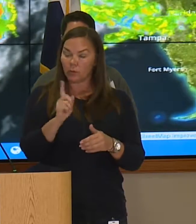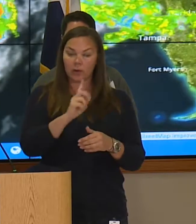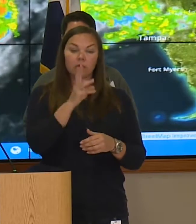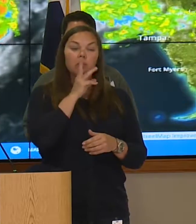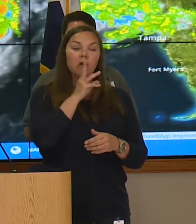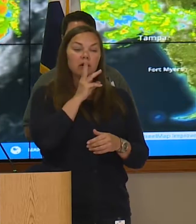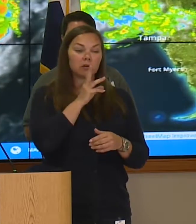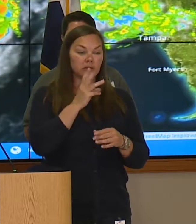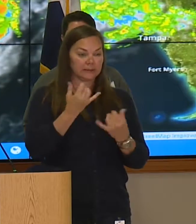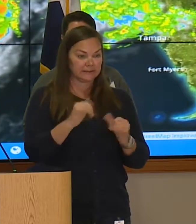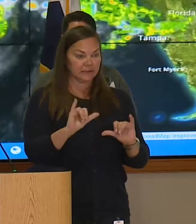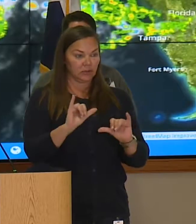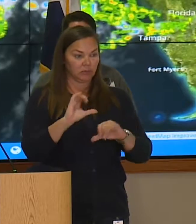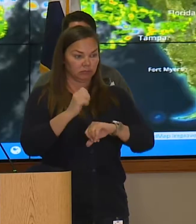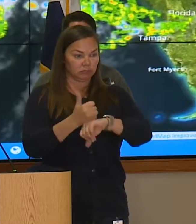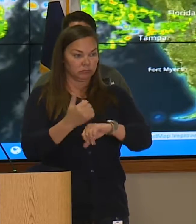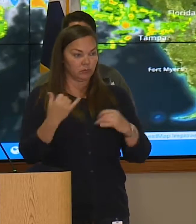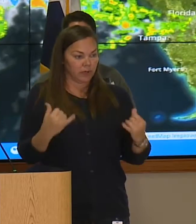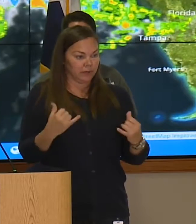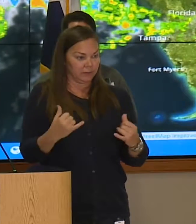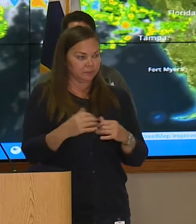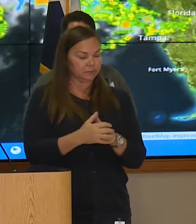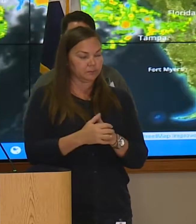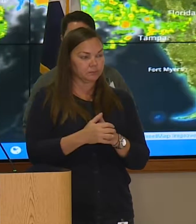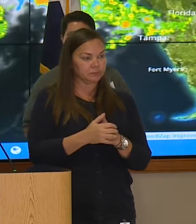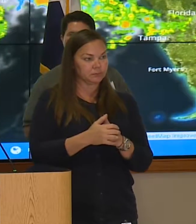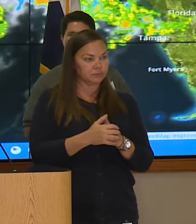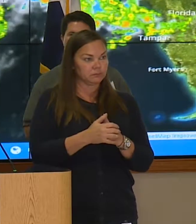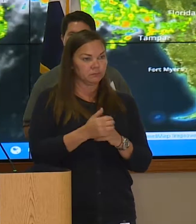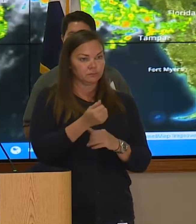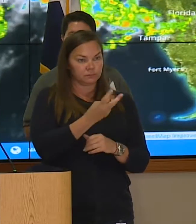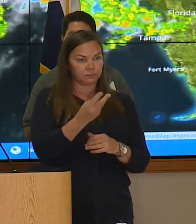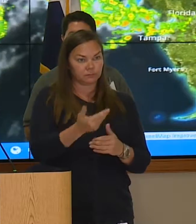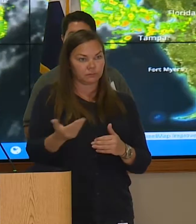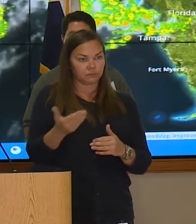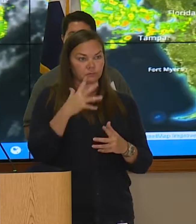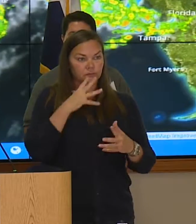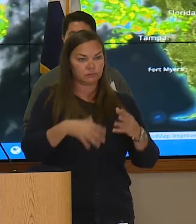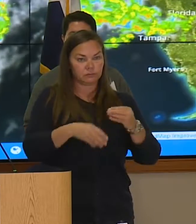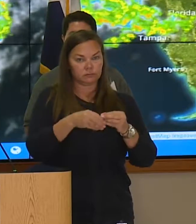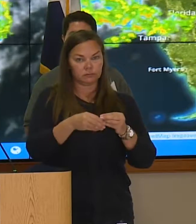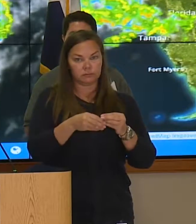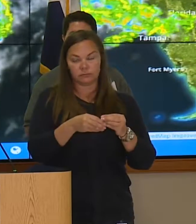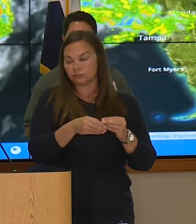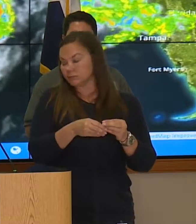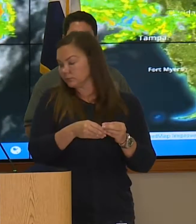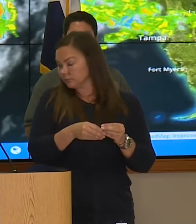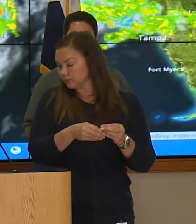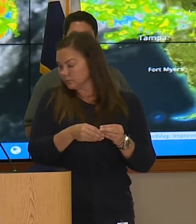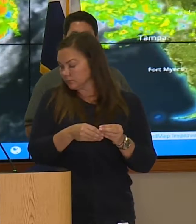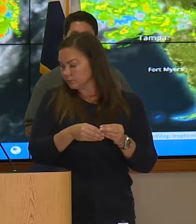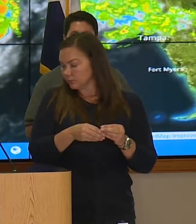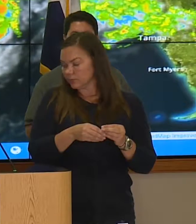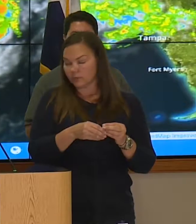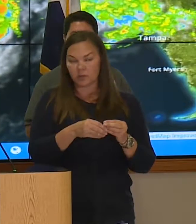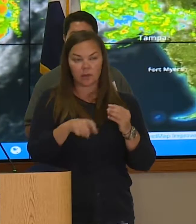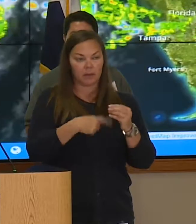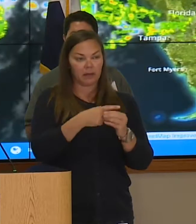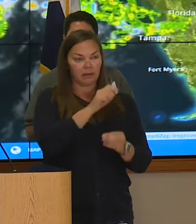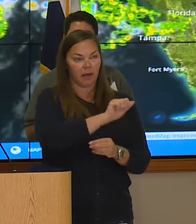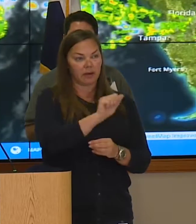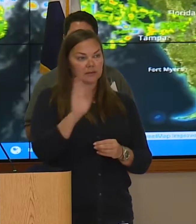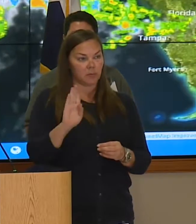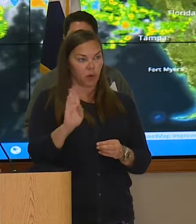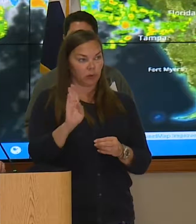the water remains at this time. I have a few points to add on the Addicks-Barker